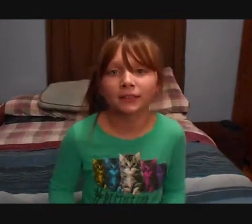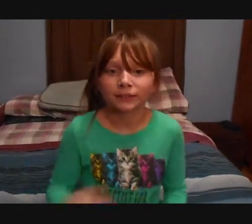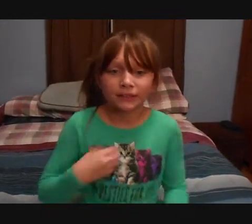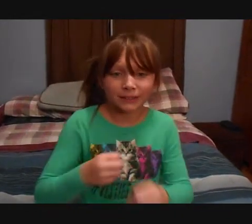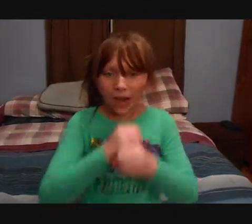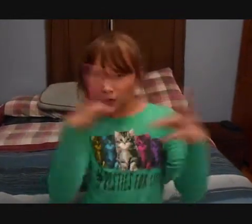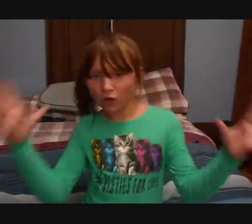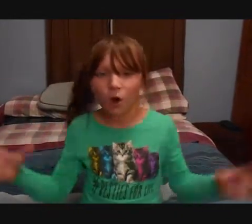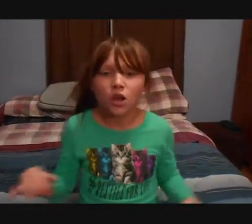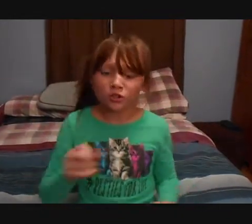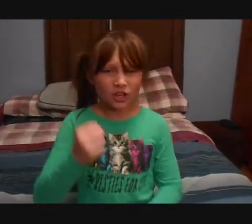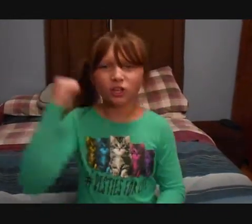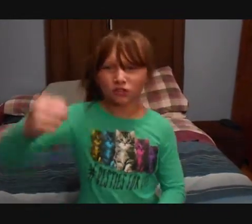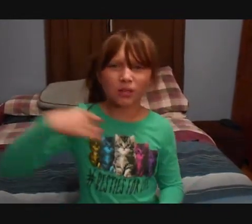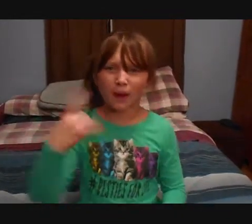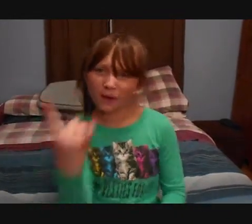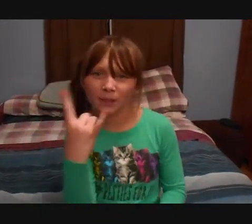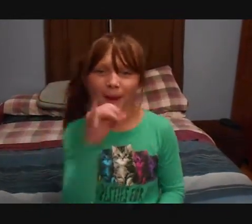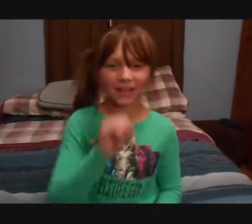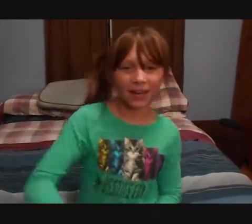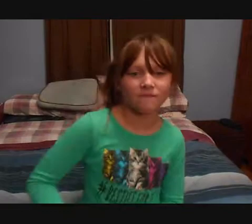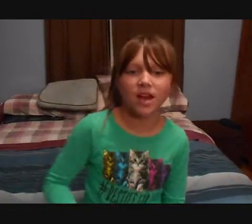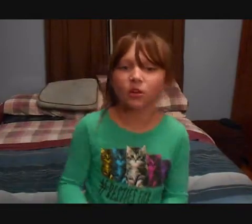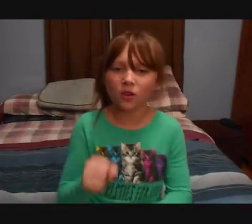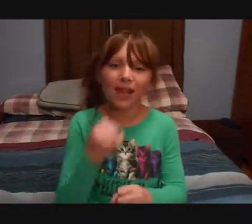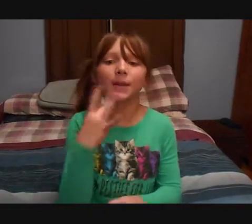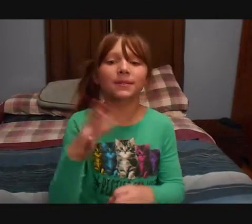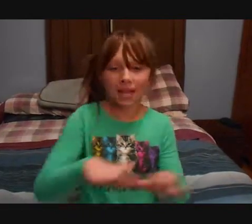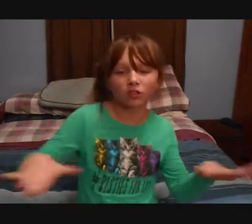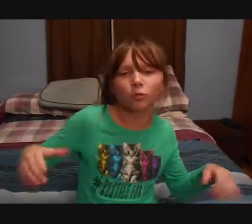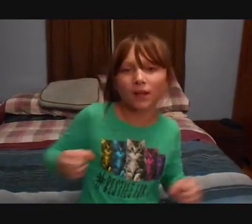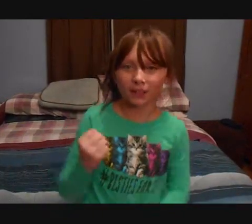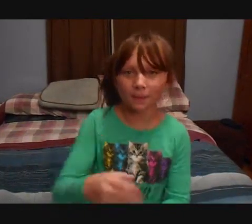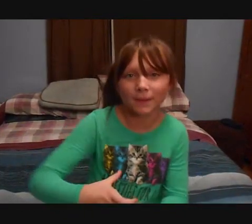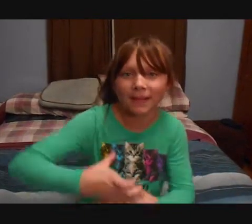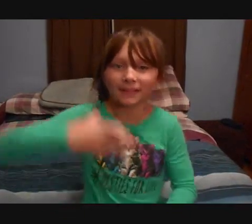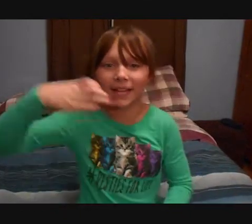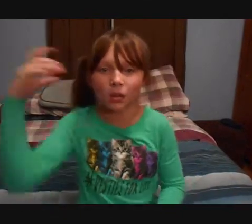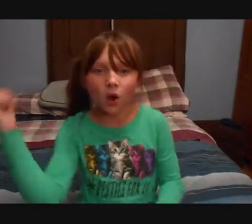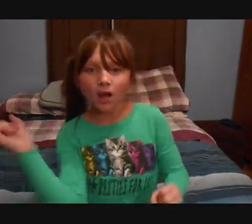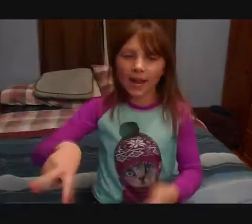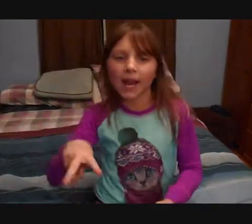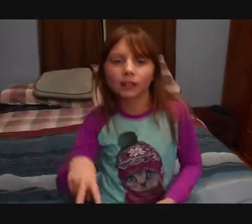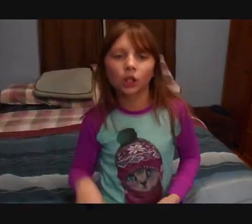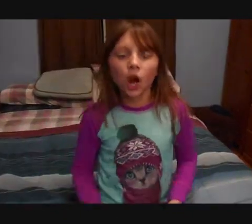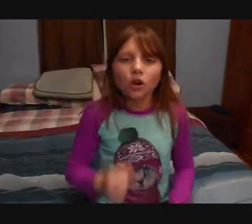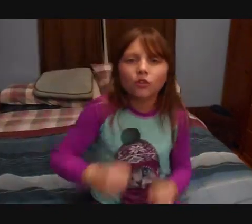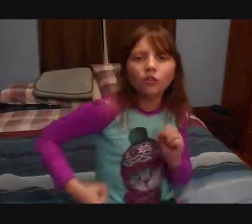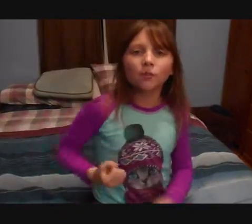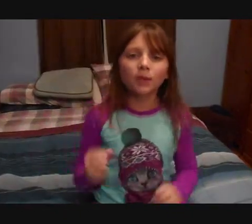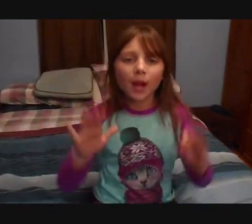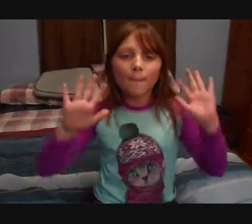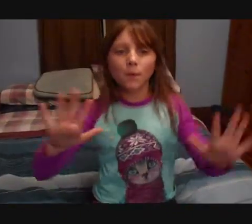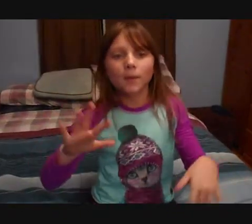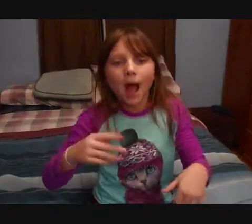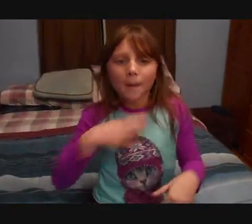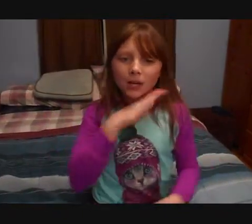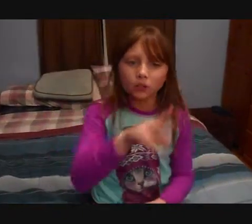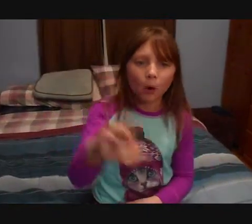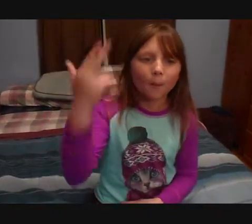and I'll glow To the extreme, rock a mic like a vandal, light up a stage and wax a chump like a candle Dance, crush a speaker that booms, I'm killing your